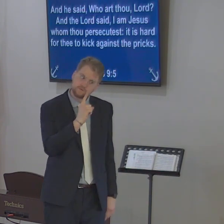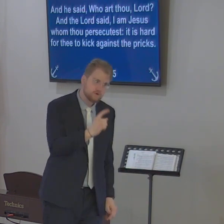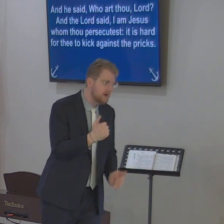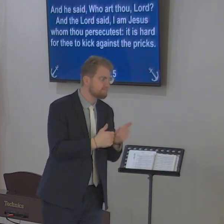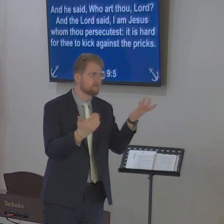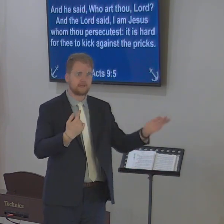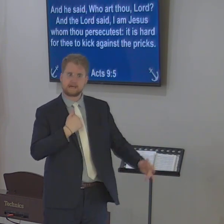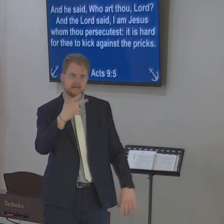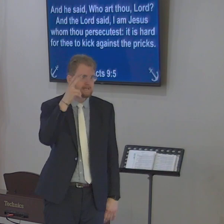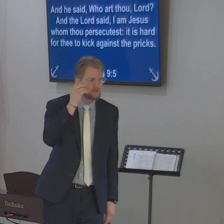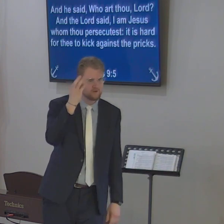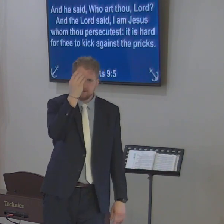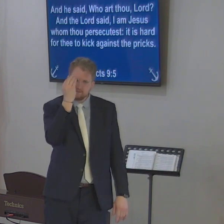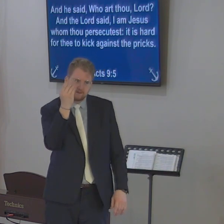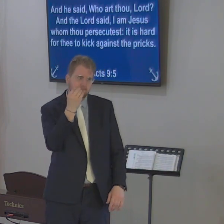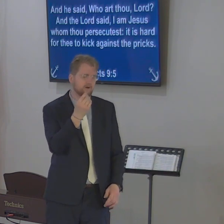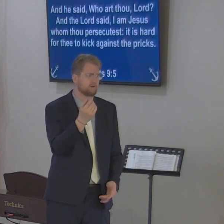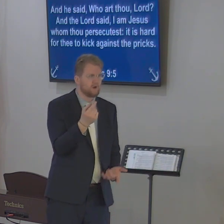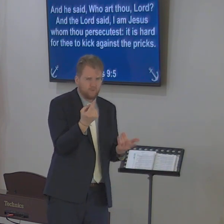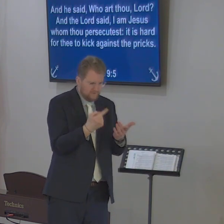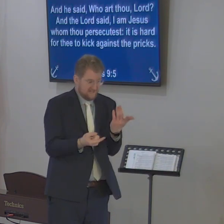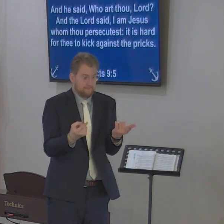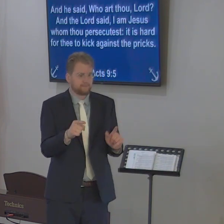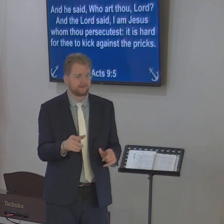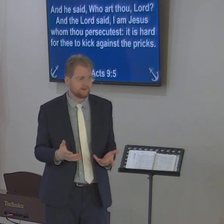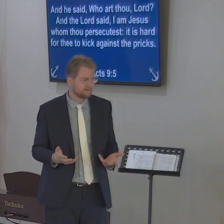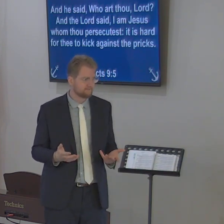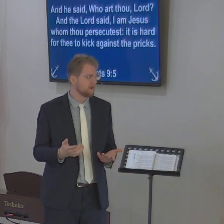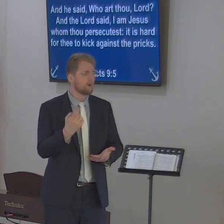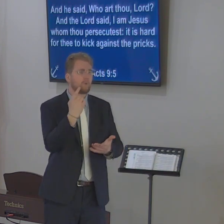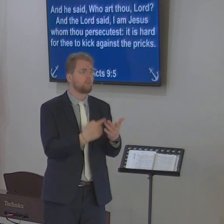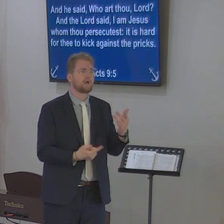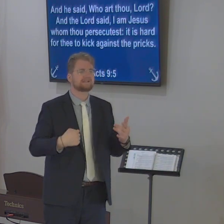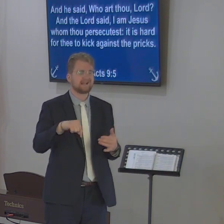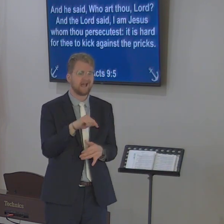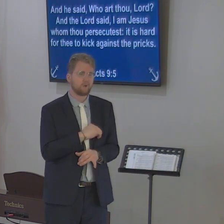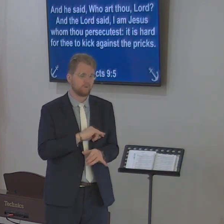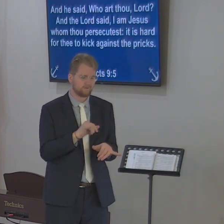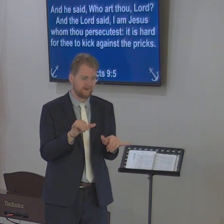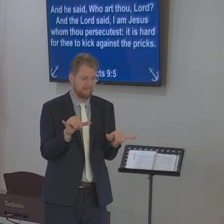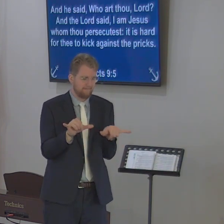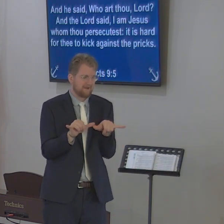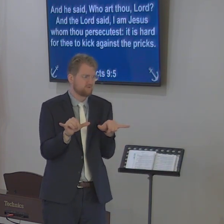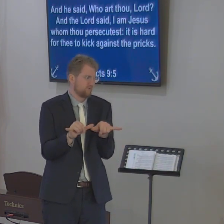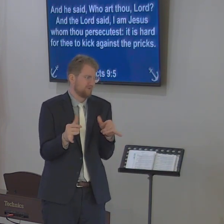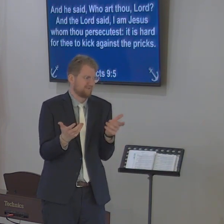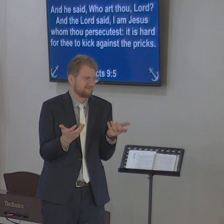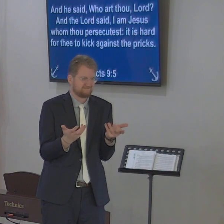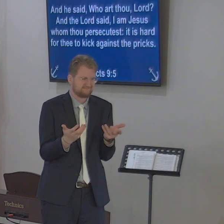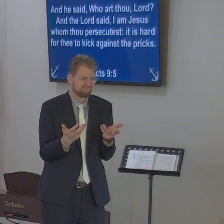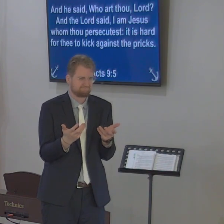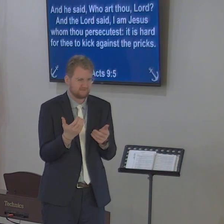or think about? What is going on? Can I say it this way? What is our measuring stick?